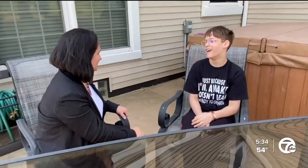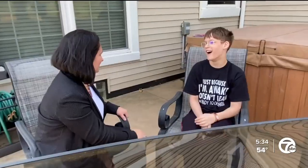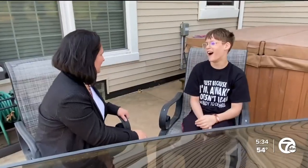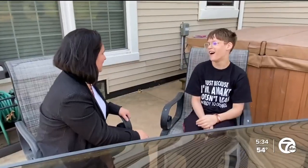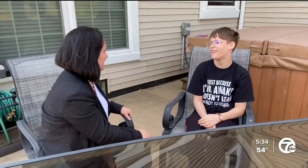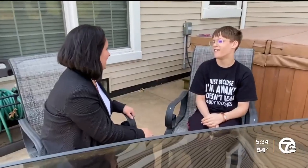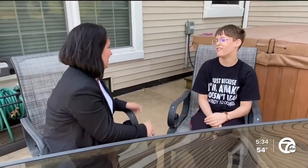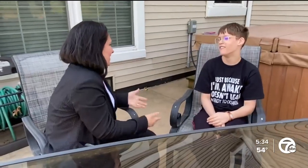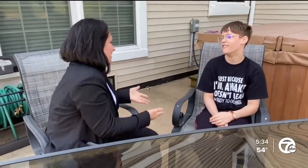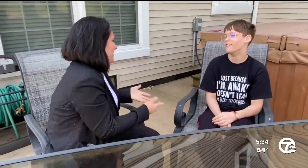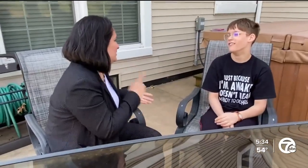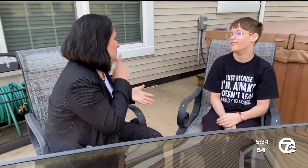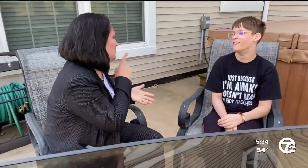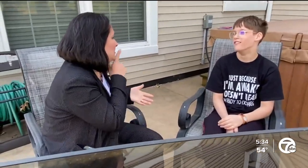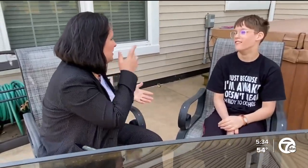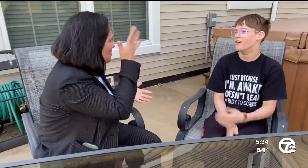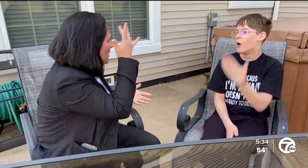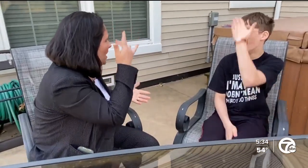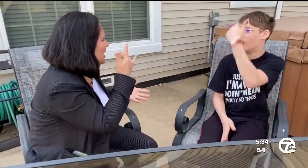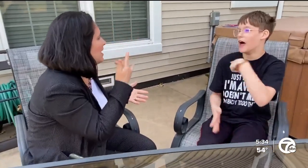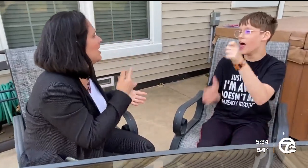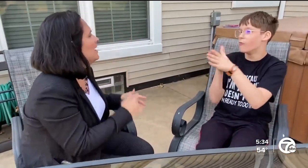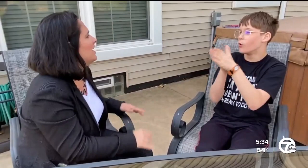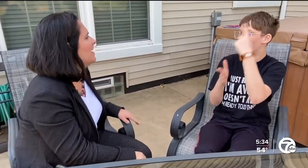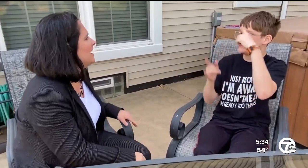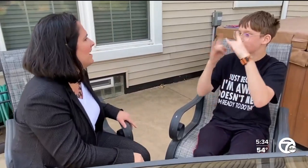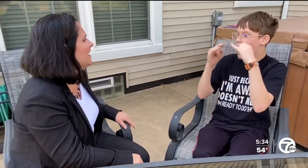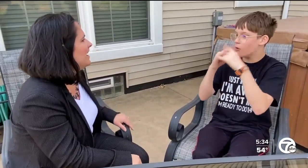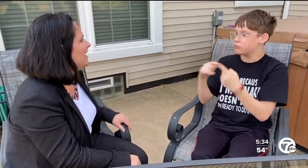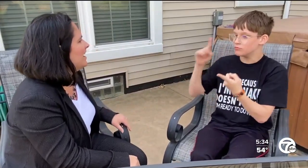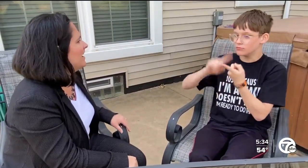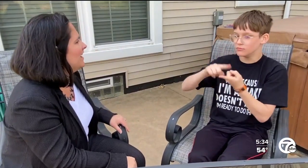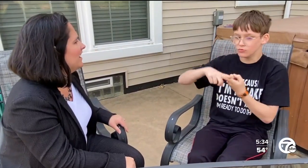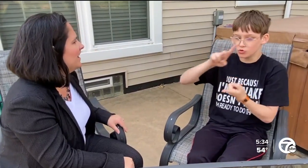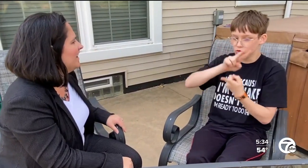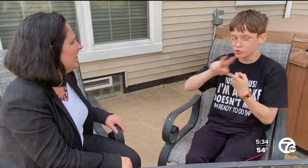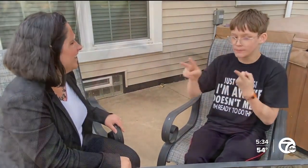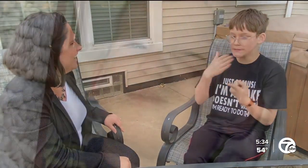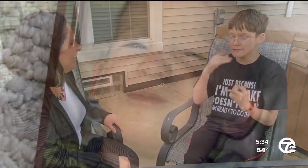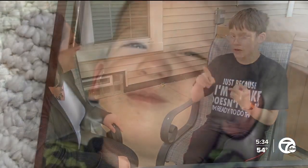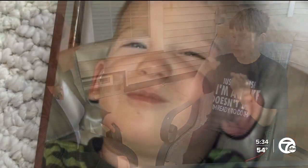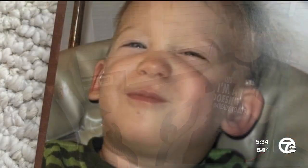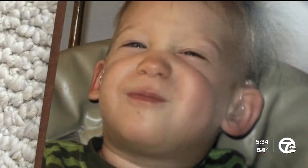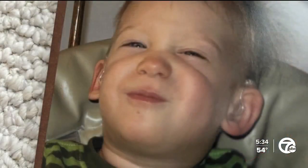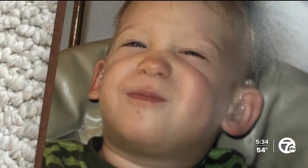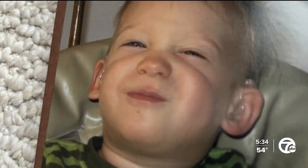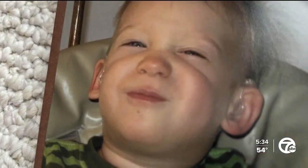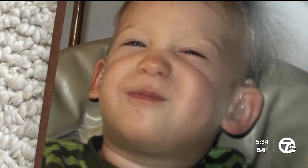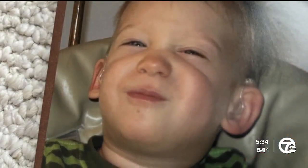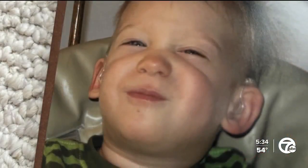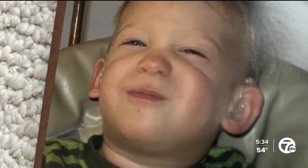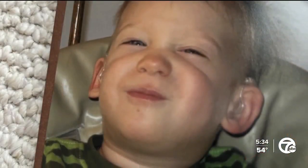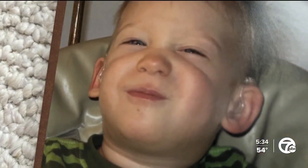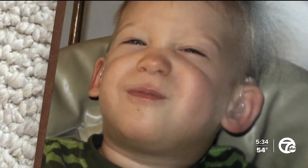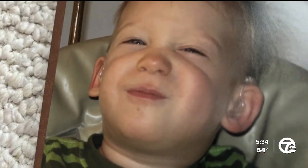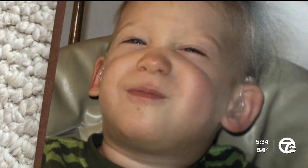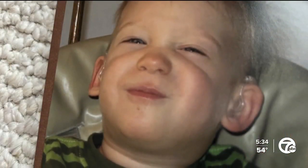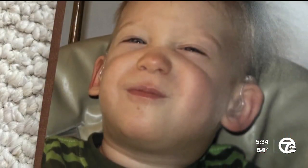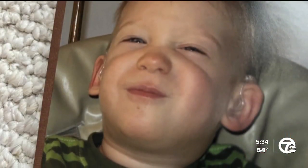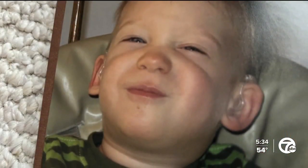Jen DeMerit will never forget that day in 2009 when she learned her baby boy Will was deaf. Because there's so much feeling there